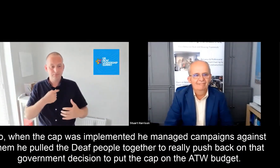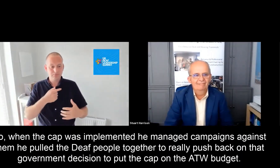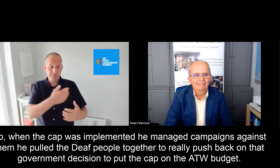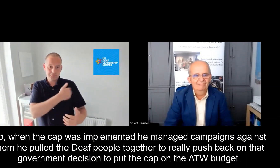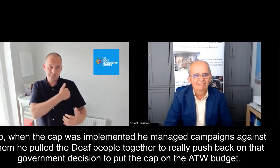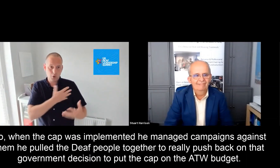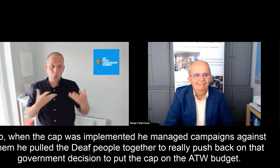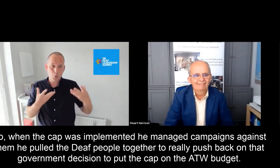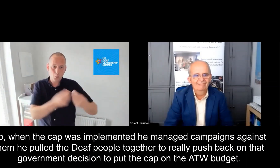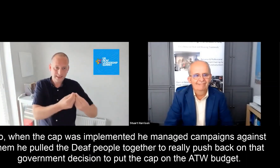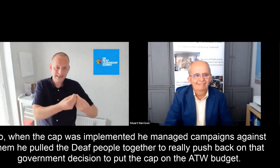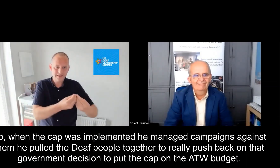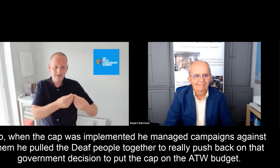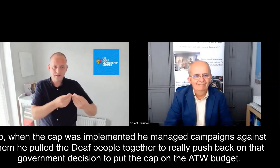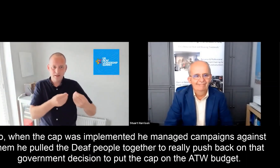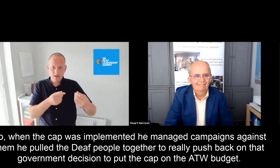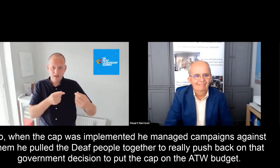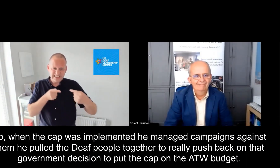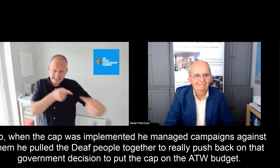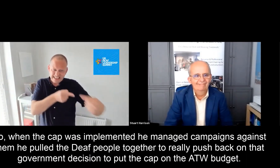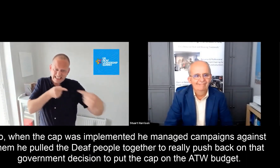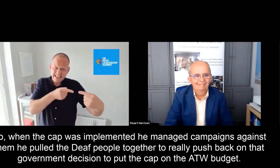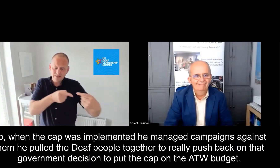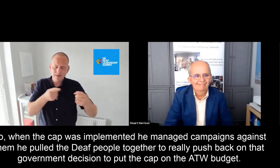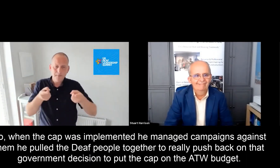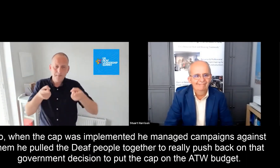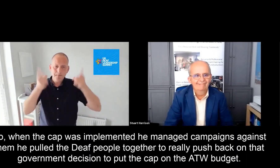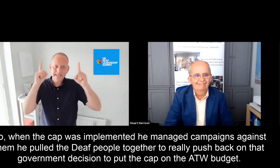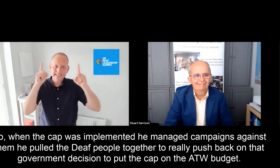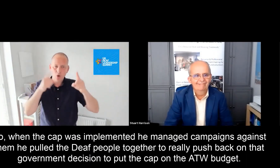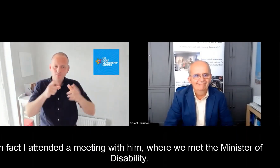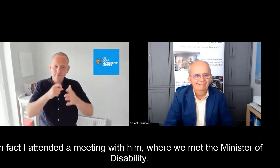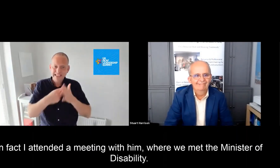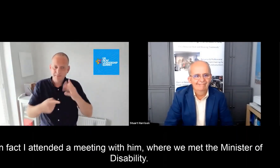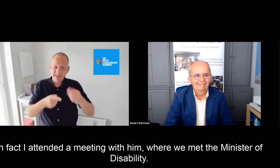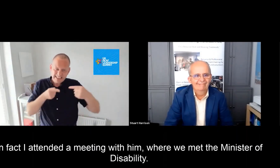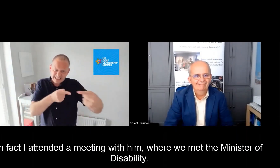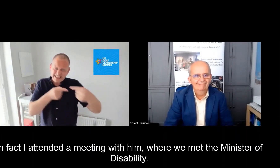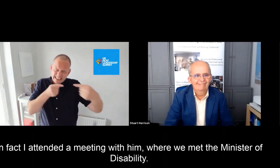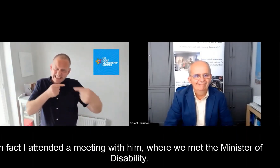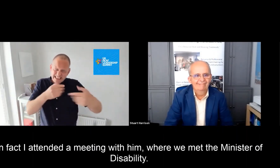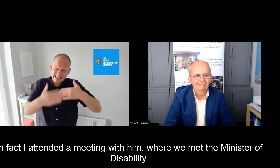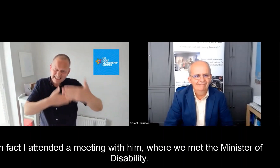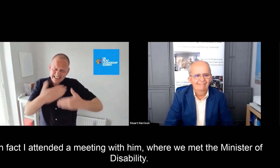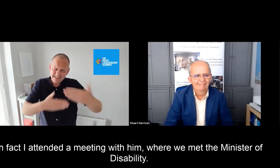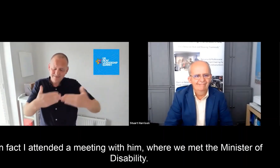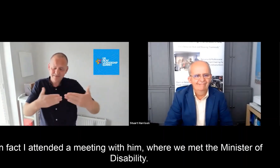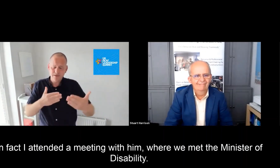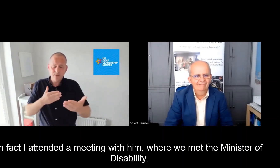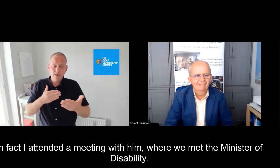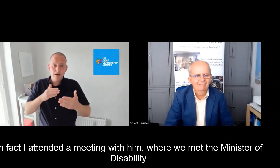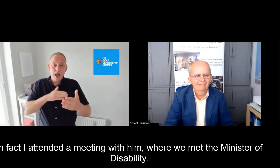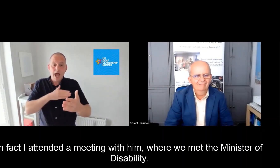to put a cap on the access to work budget. In fact, I attended a meeting with him where we met the Minister of